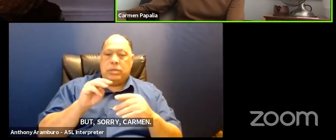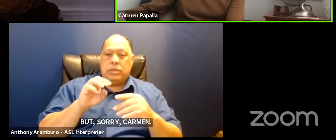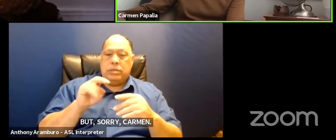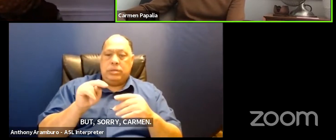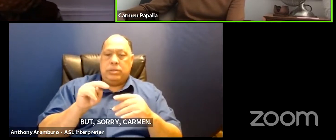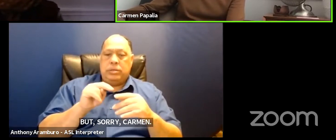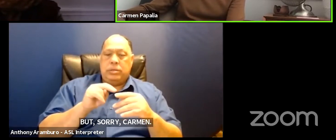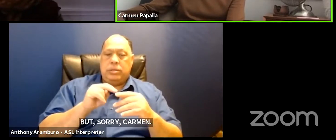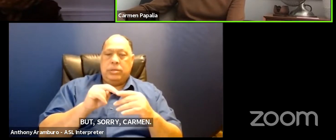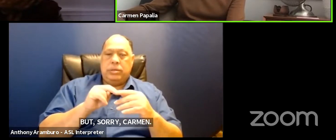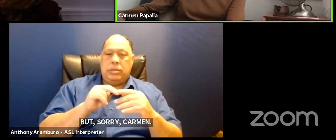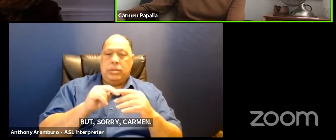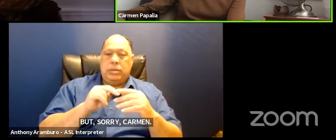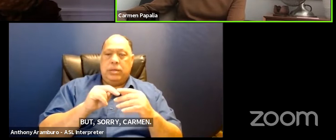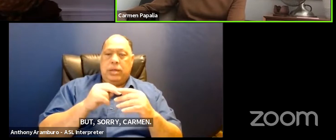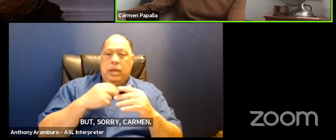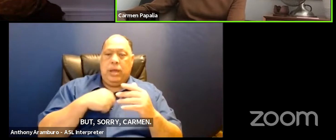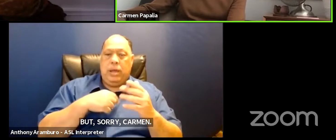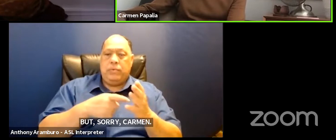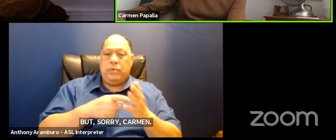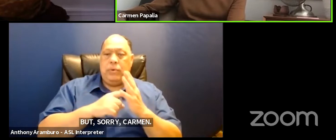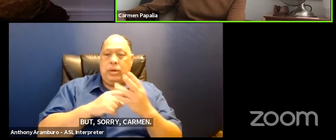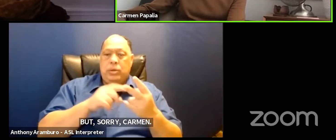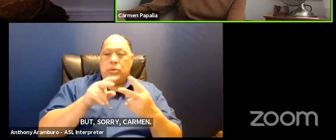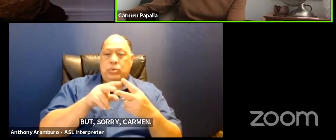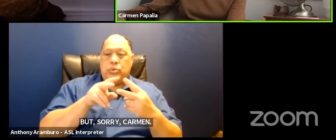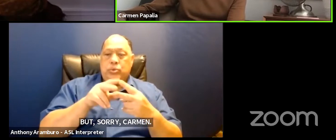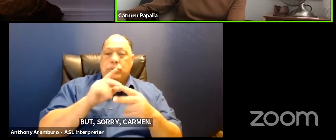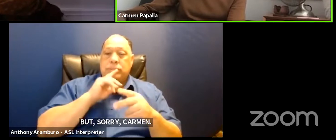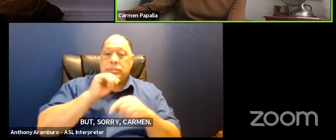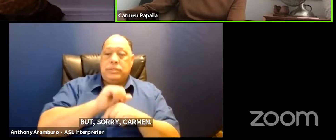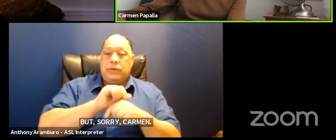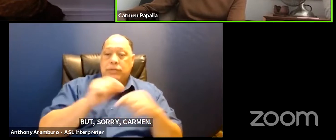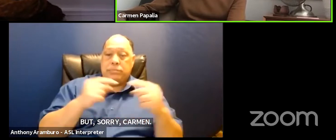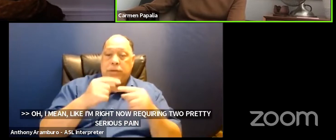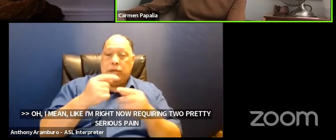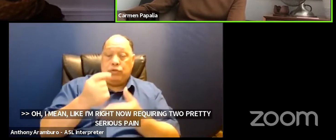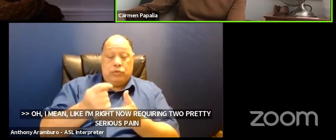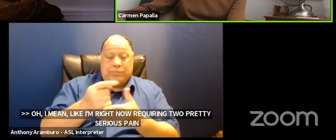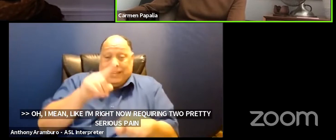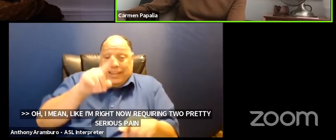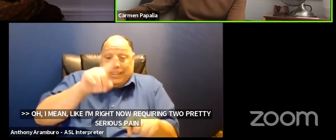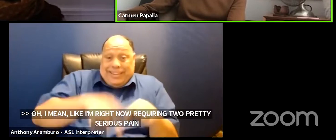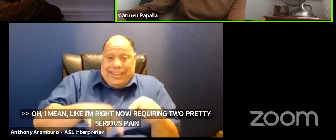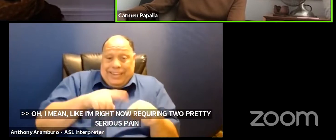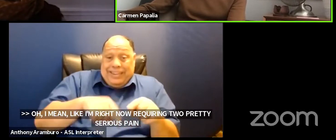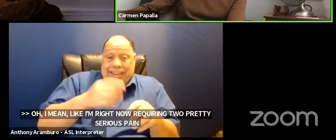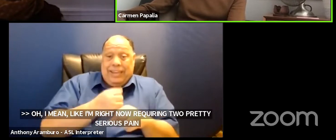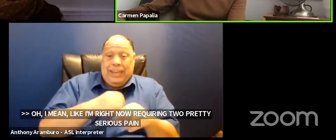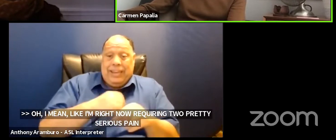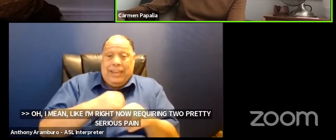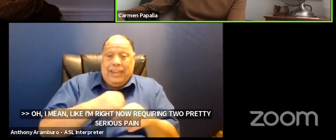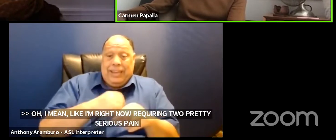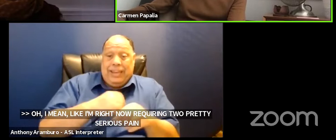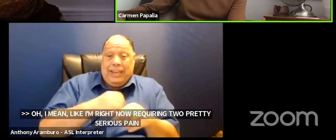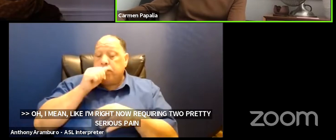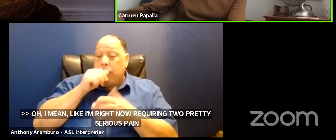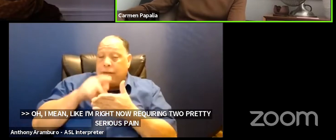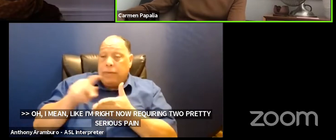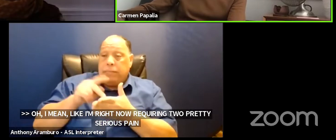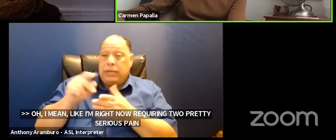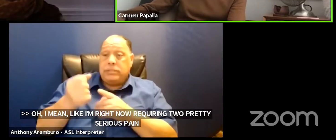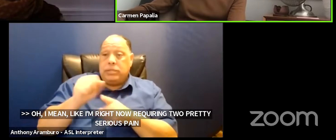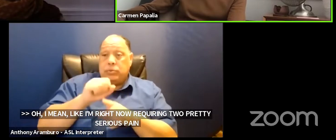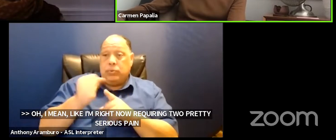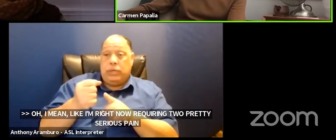now requiring two pretty serious pain treatments that I can't get outside of a private pay situation. And I will